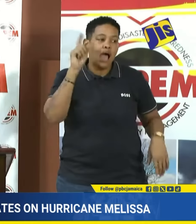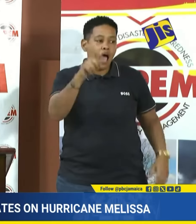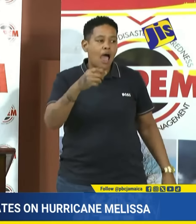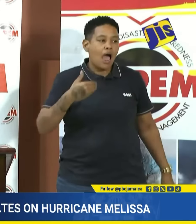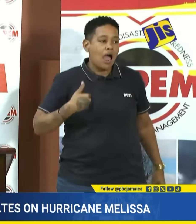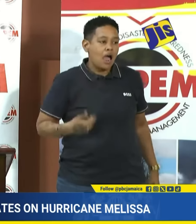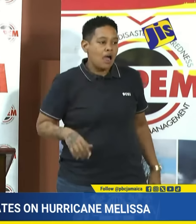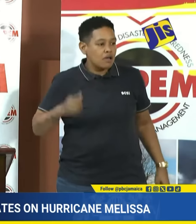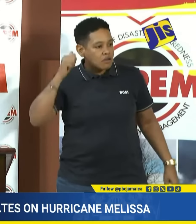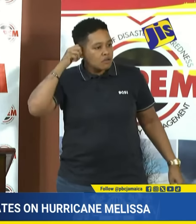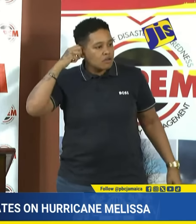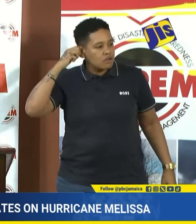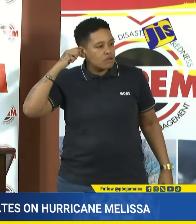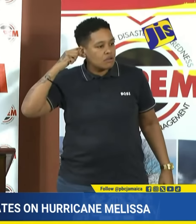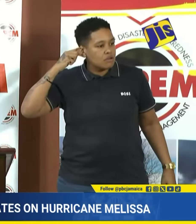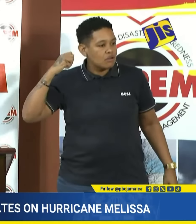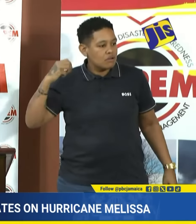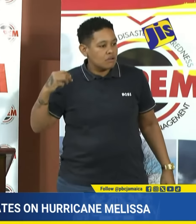have